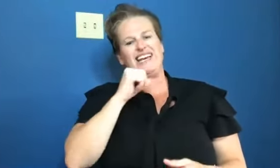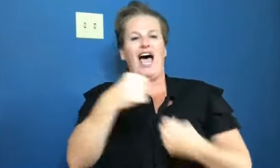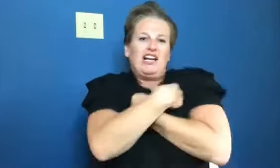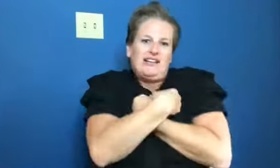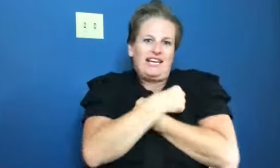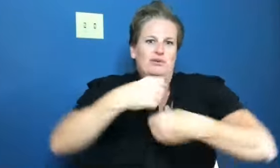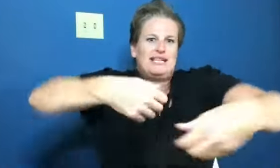take